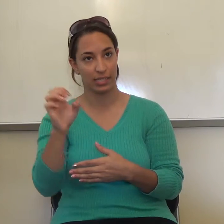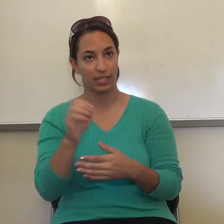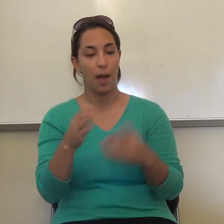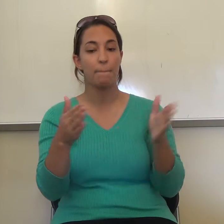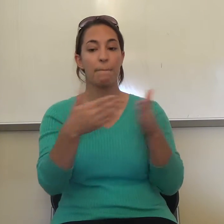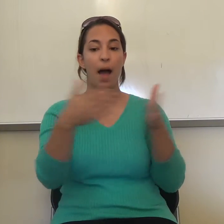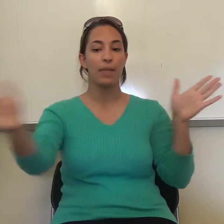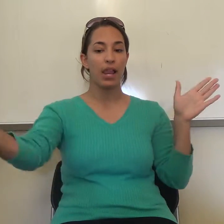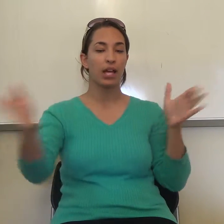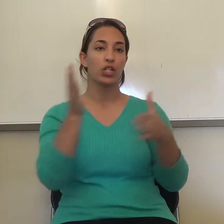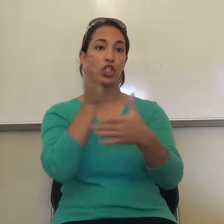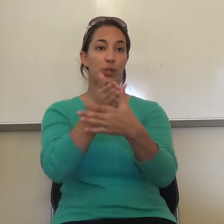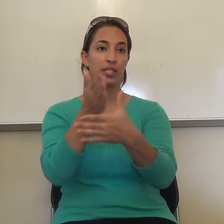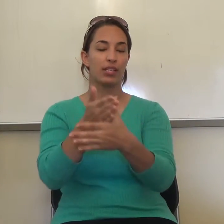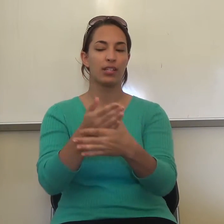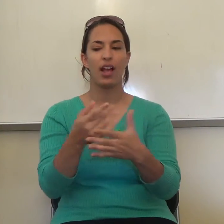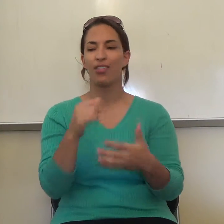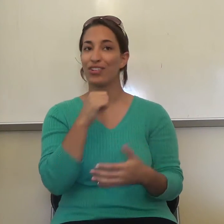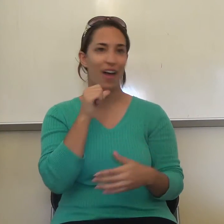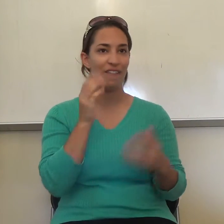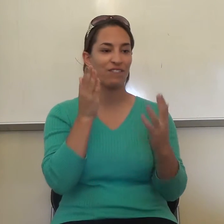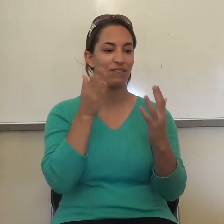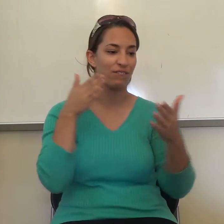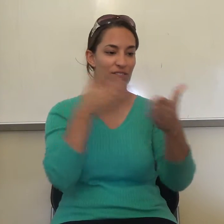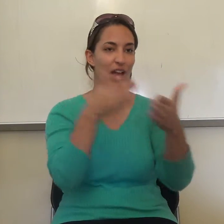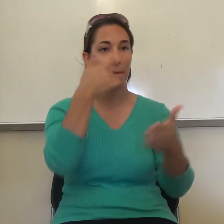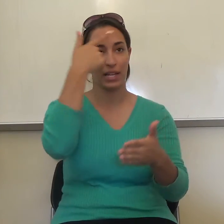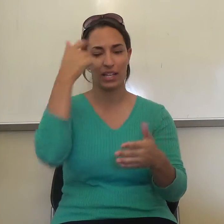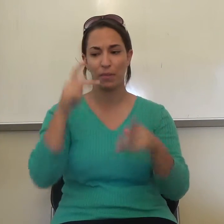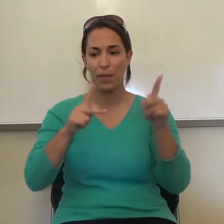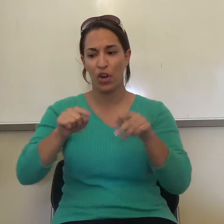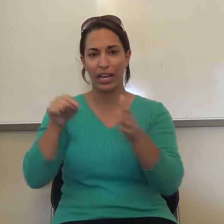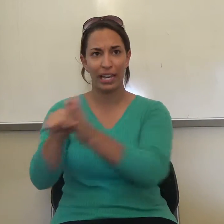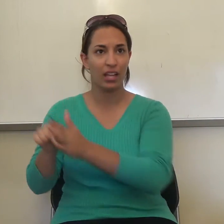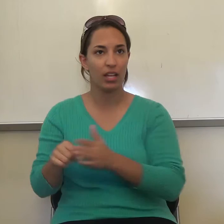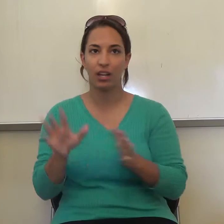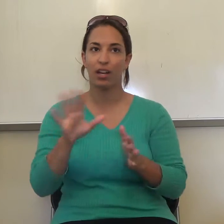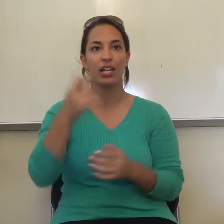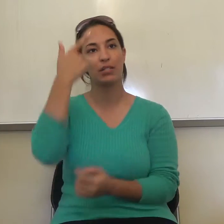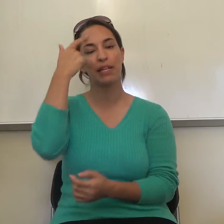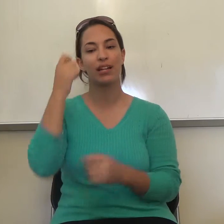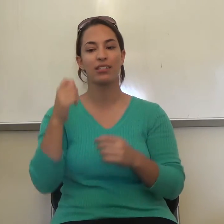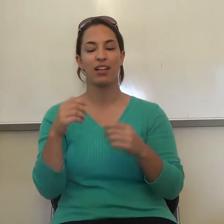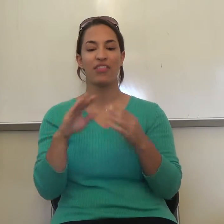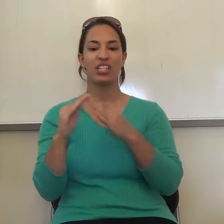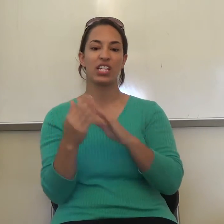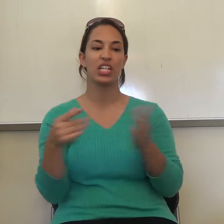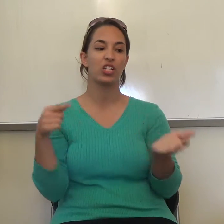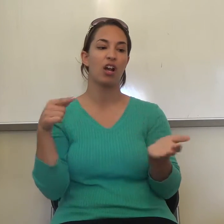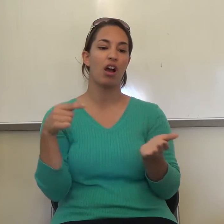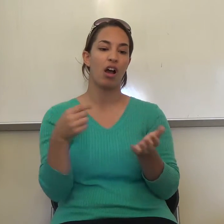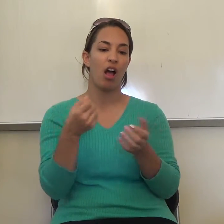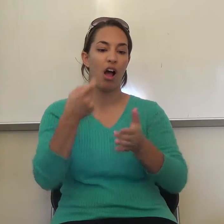costs the cities a lot of money to have to deal with this. Okay, so it's kind of an